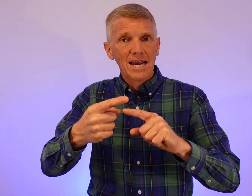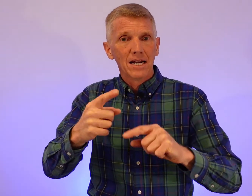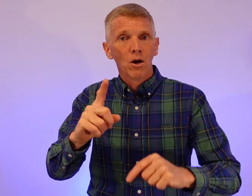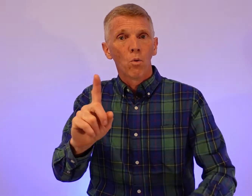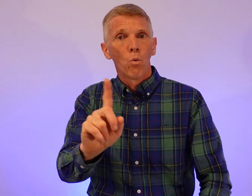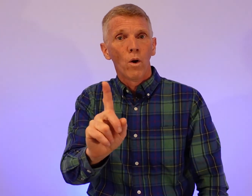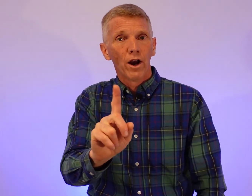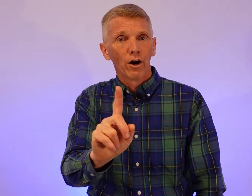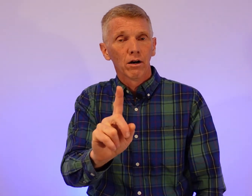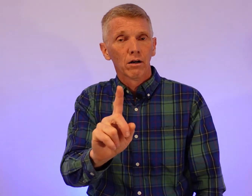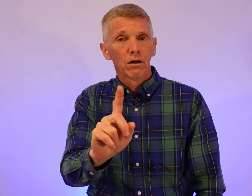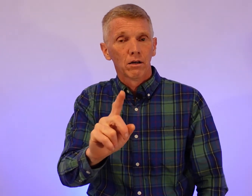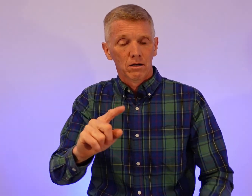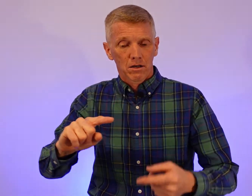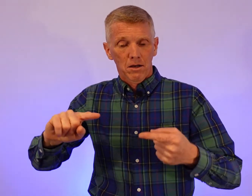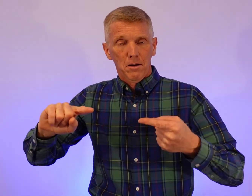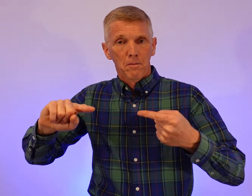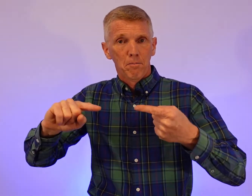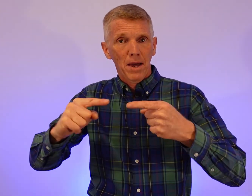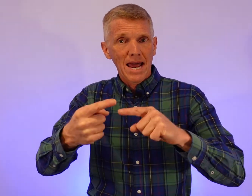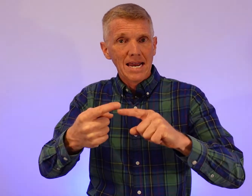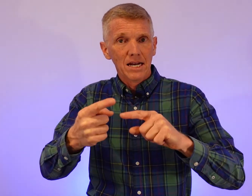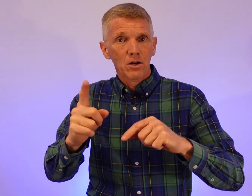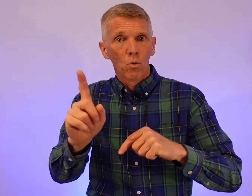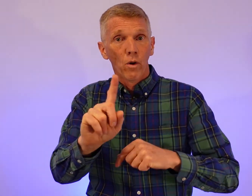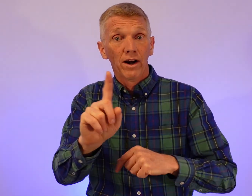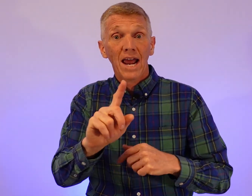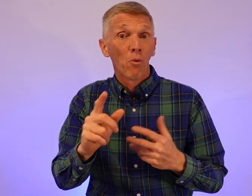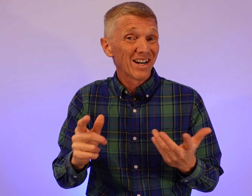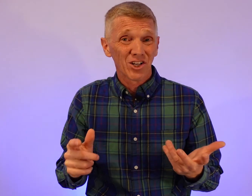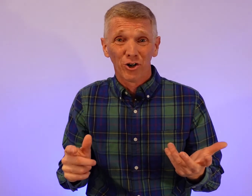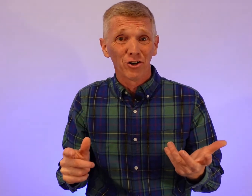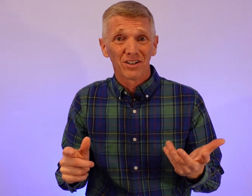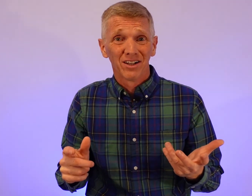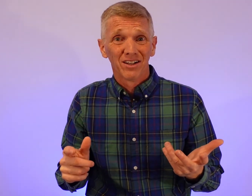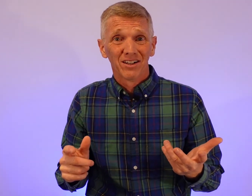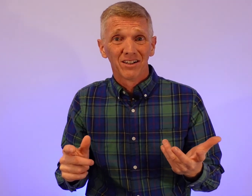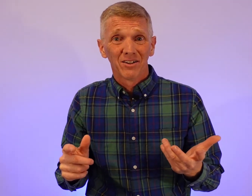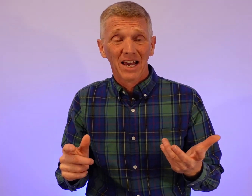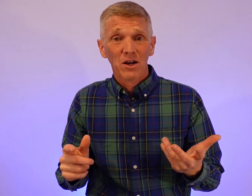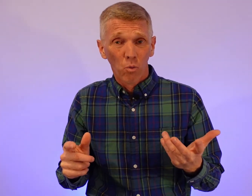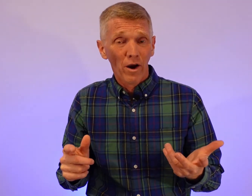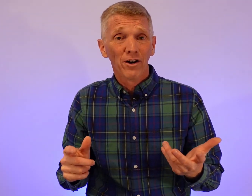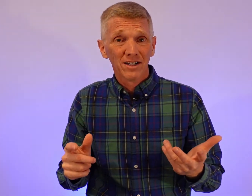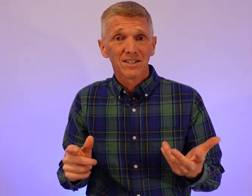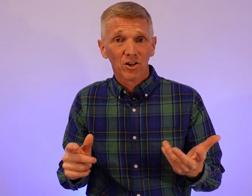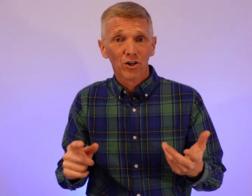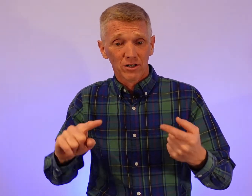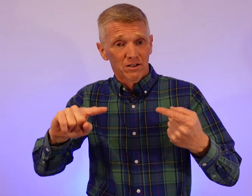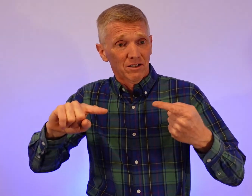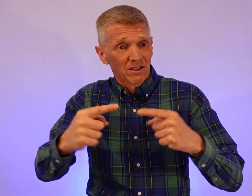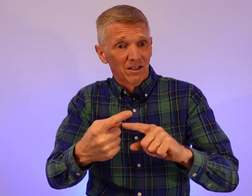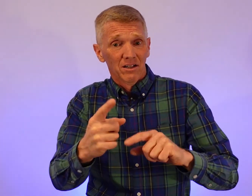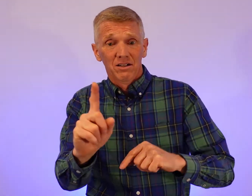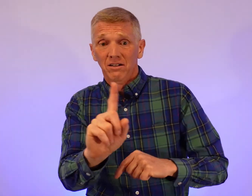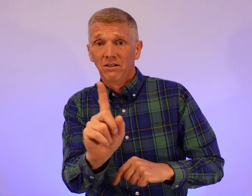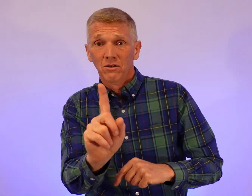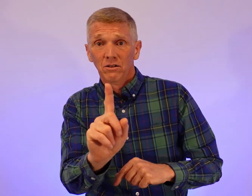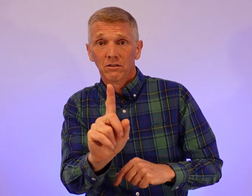pain where? Pain where? Hey, where does it hurt? Okay? Where does it hurt?